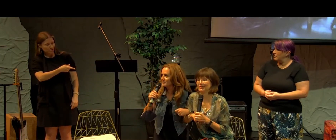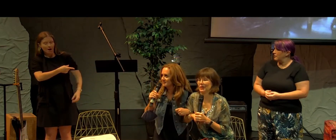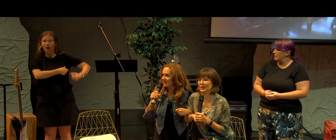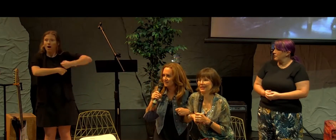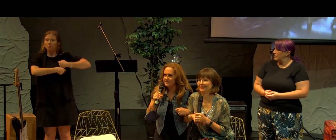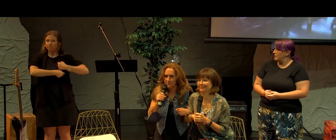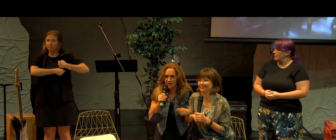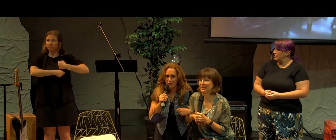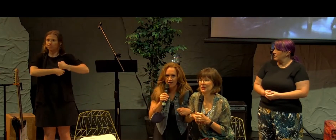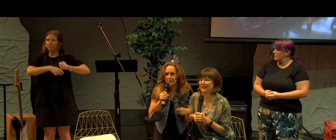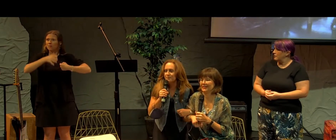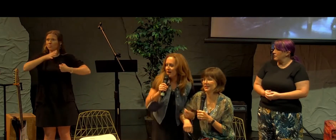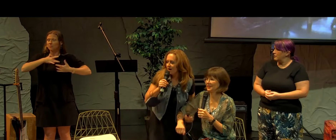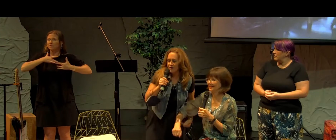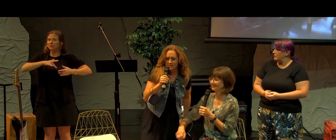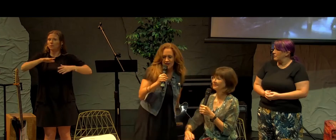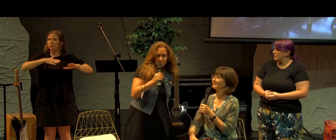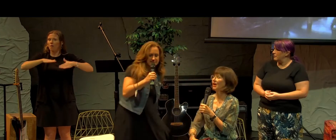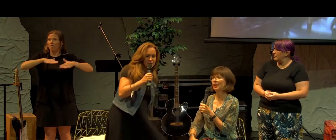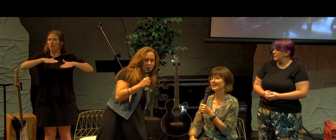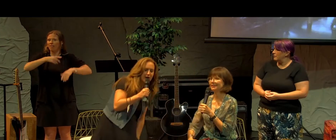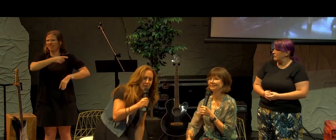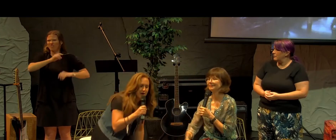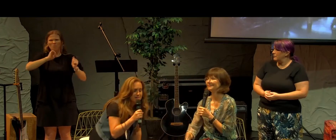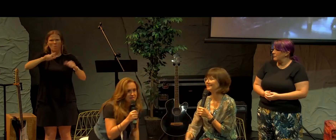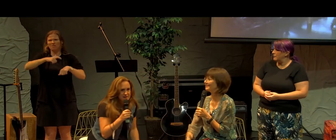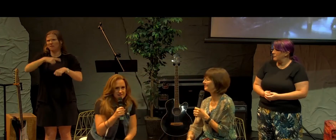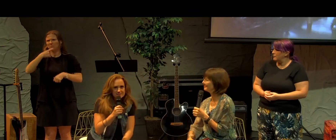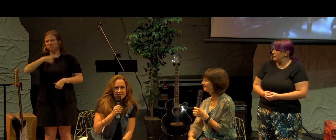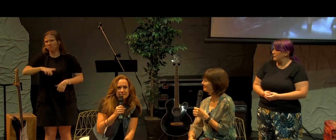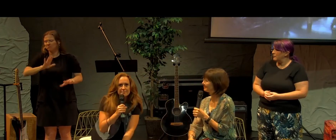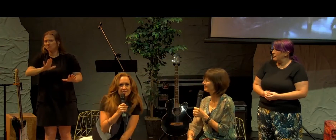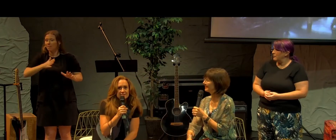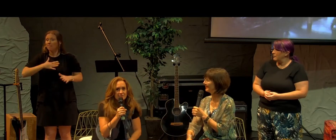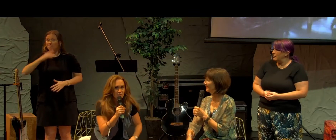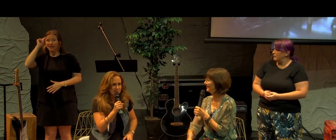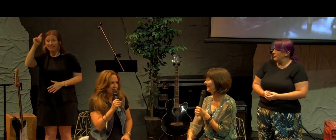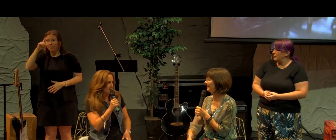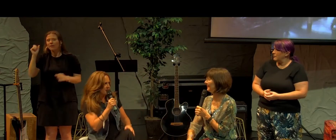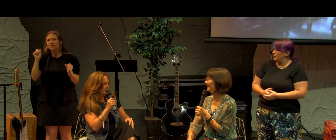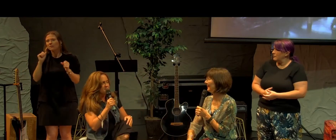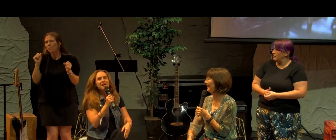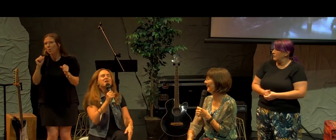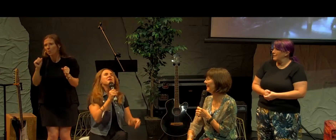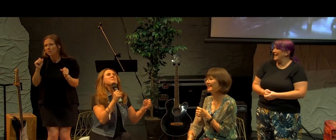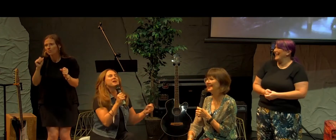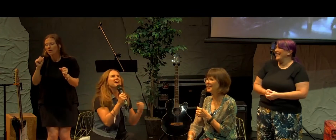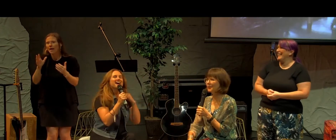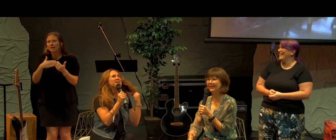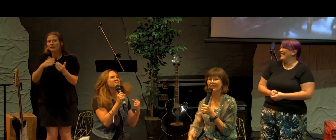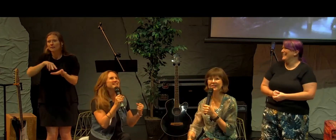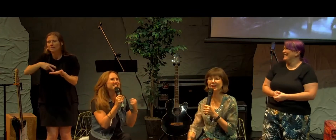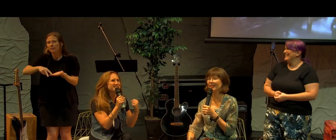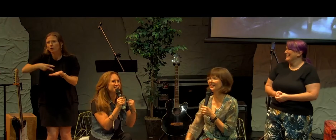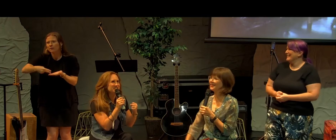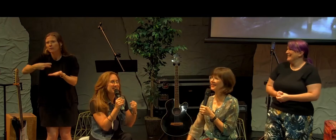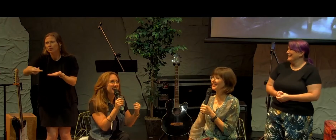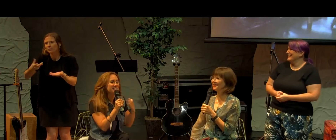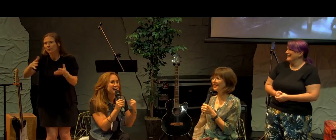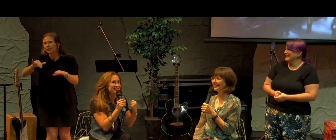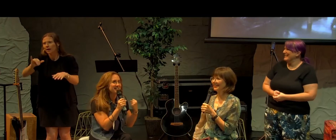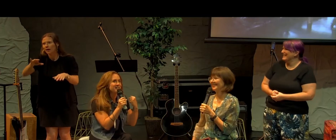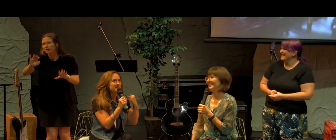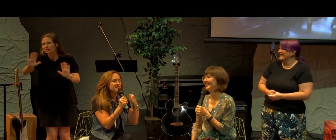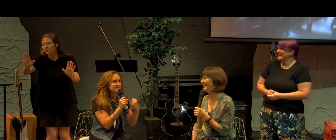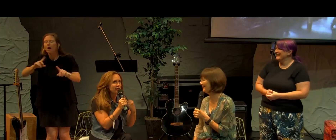arms like this when they walk all the time. So my theory is that it's because it's cold and slippery. But we love each other.